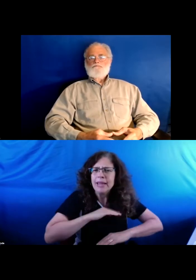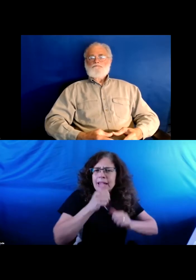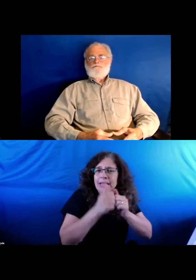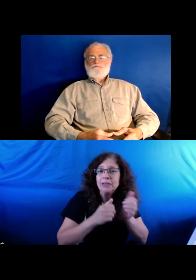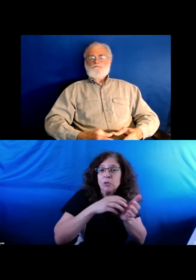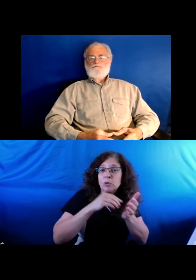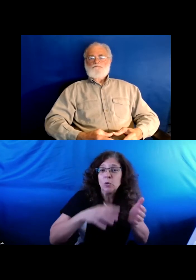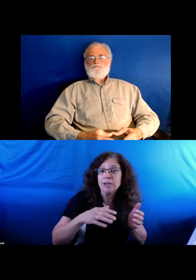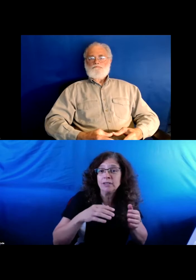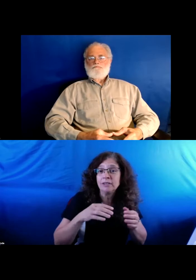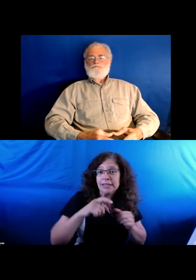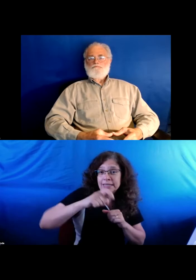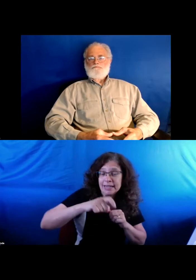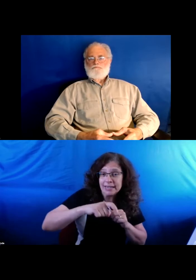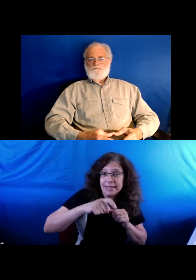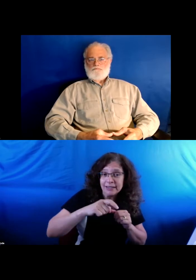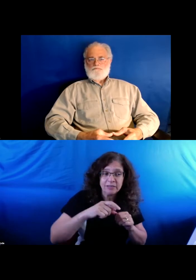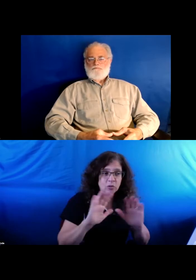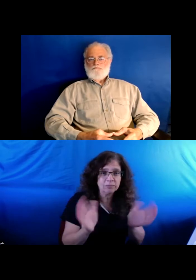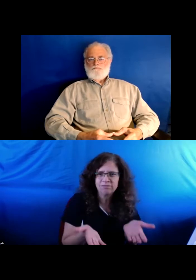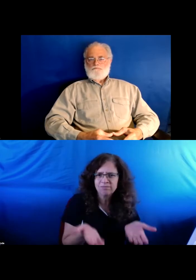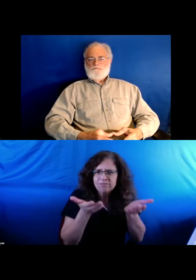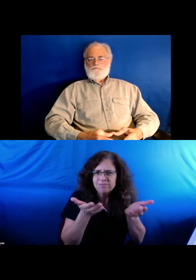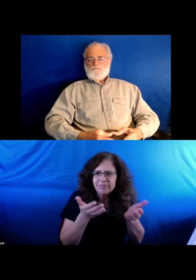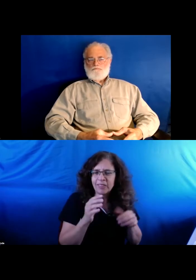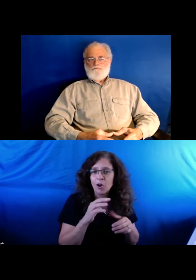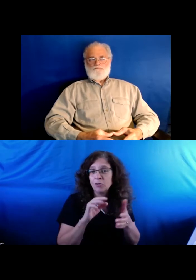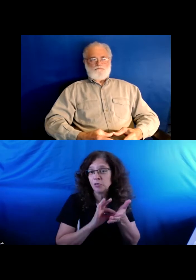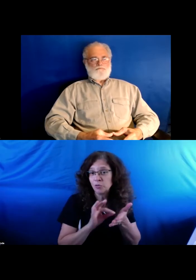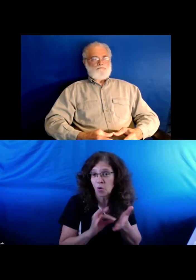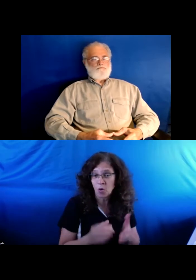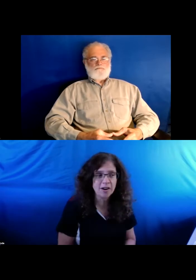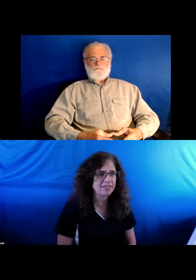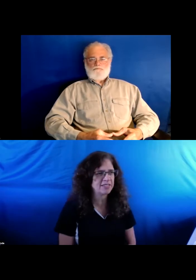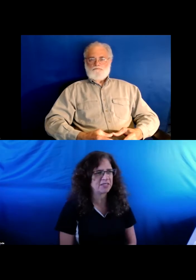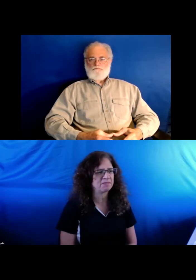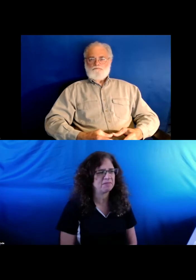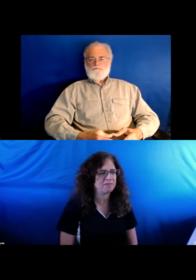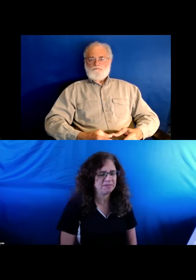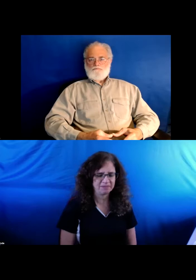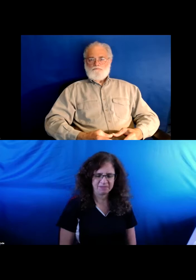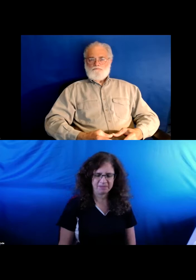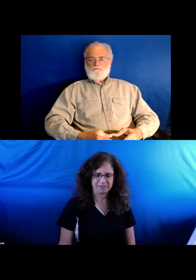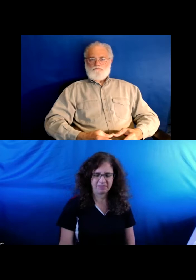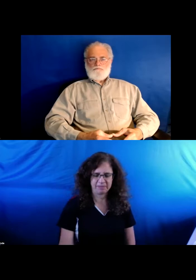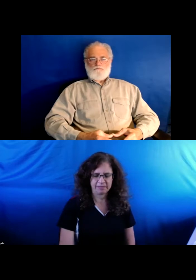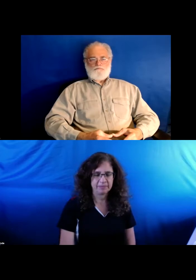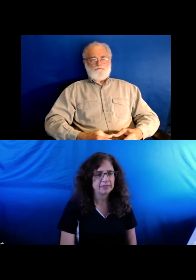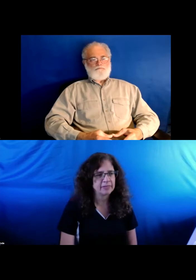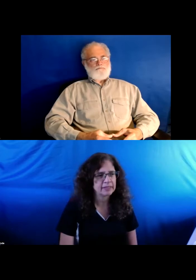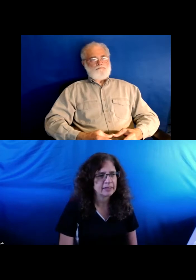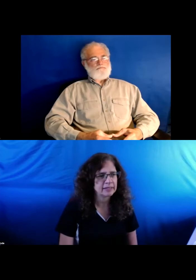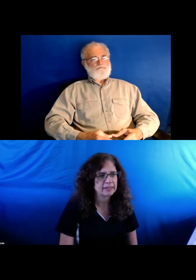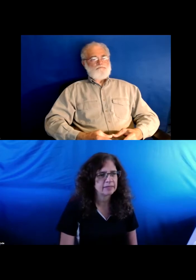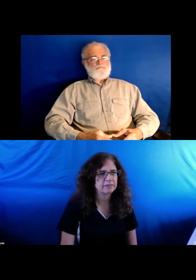That's designed to help meet each student's needs and raise their scores.